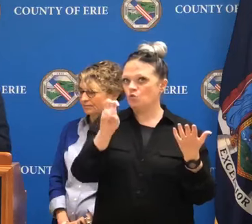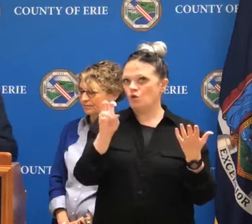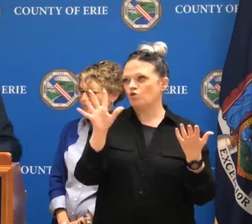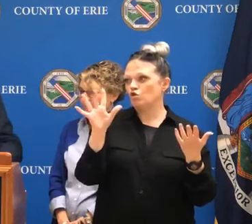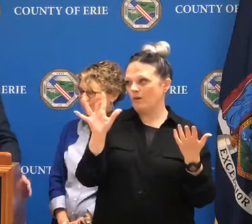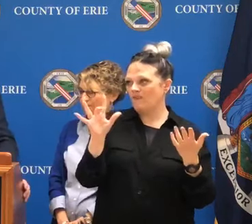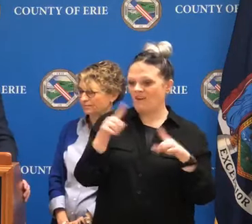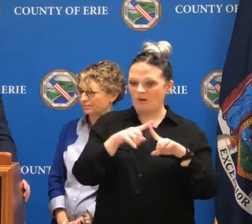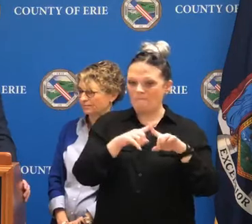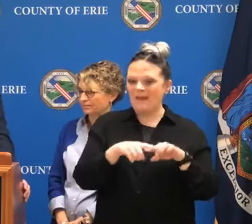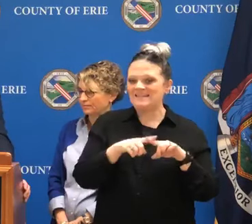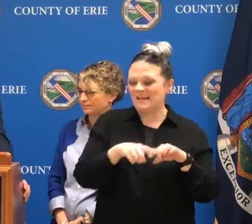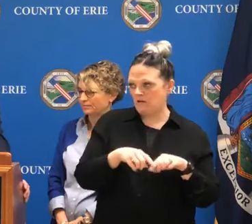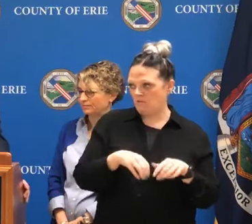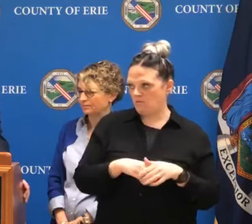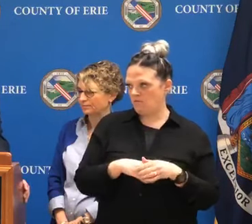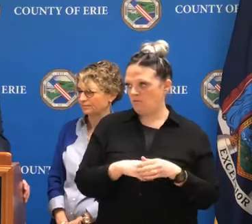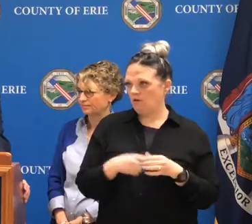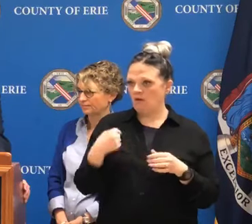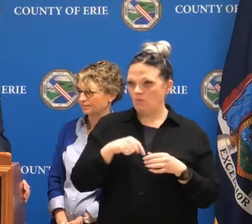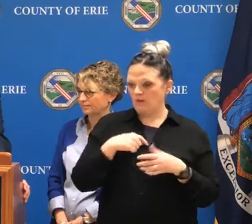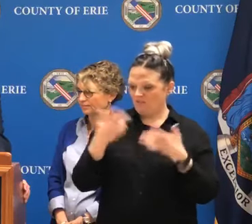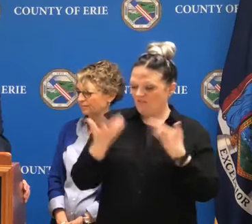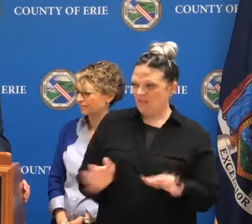225 pending, and we've performed